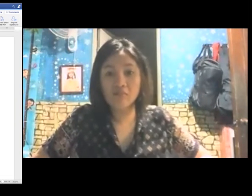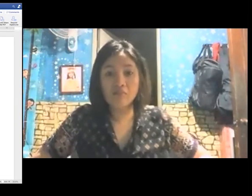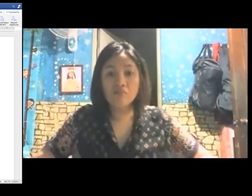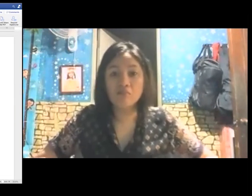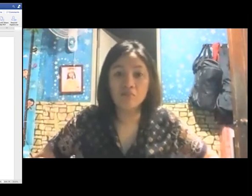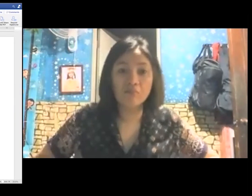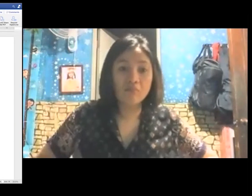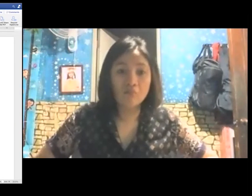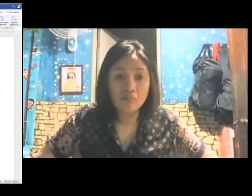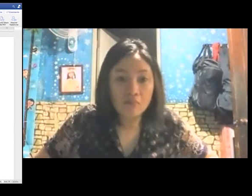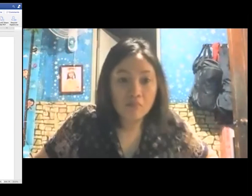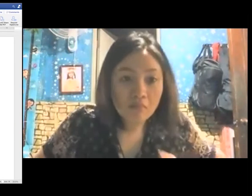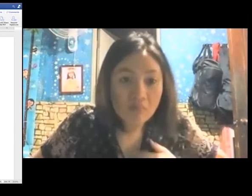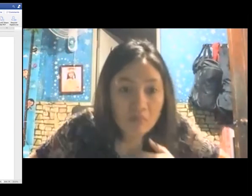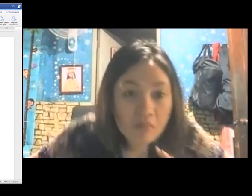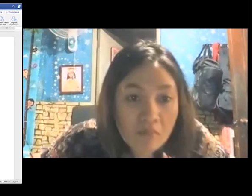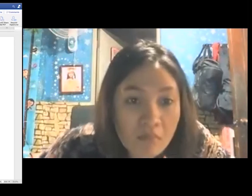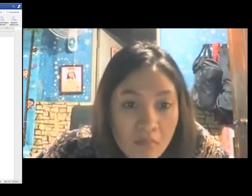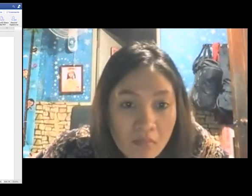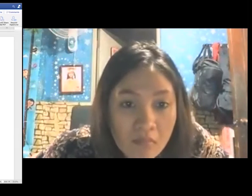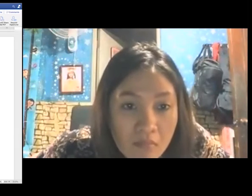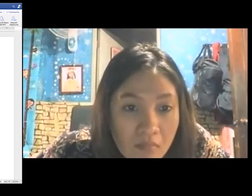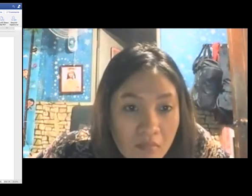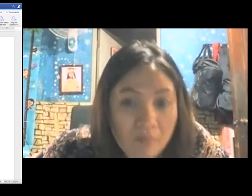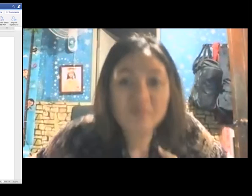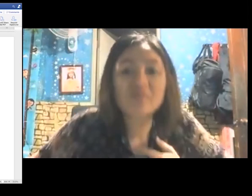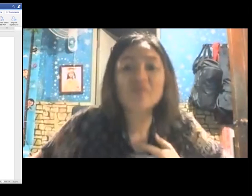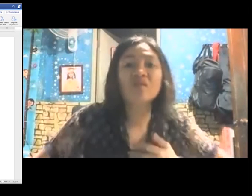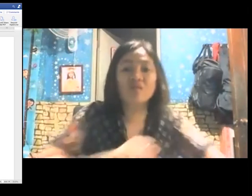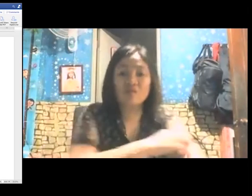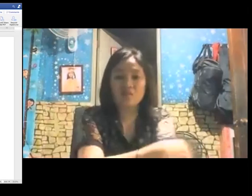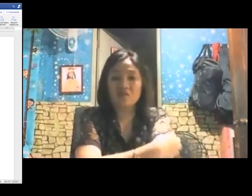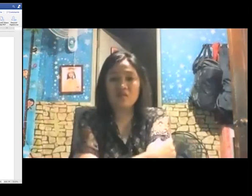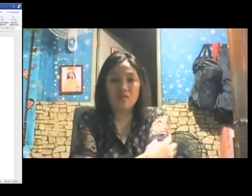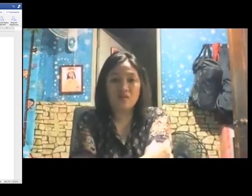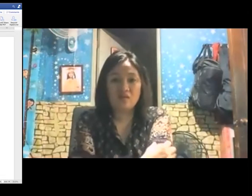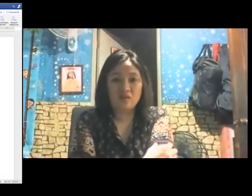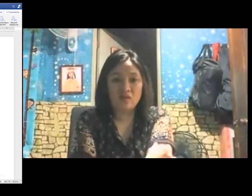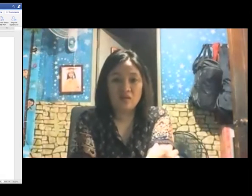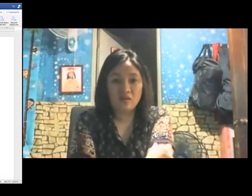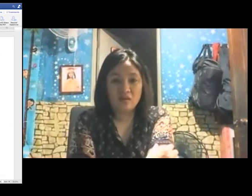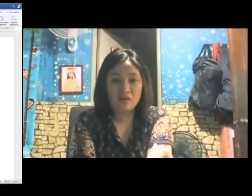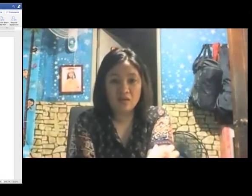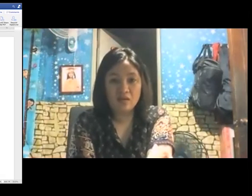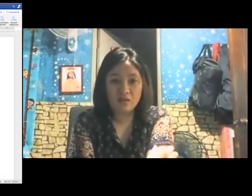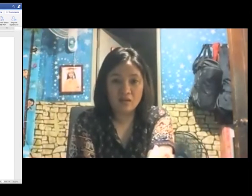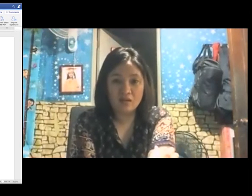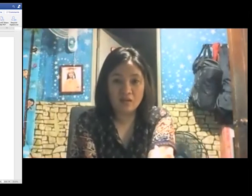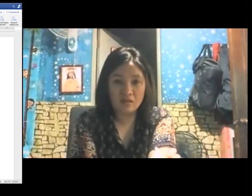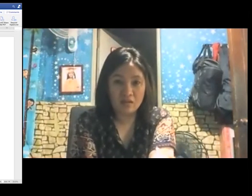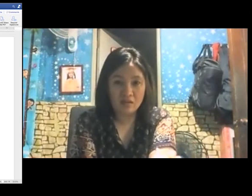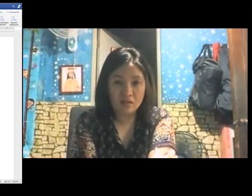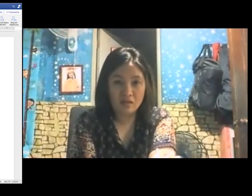I'm just wanting to have some clarification on the movement. So perhaps Peebs would like to say something?